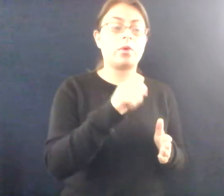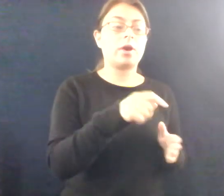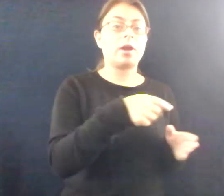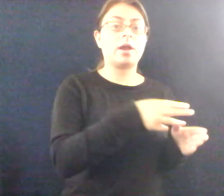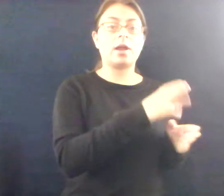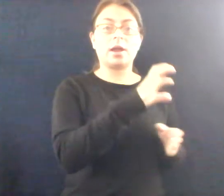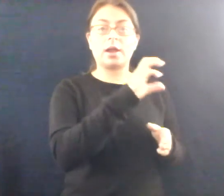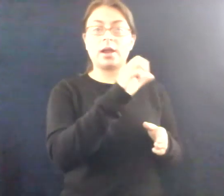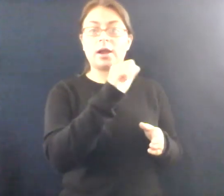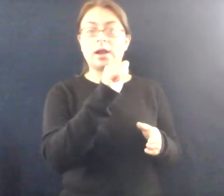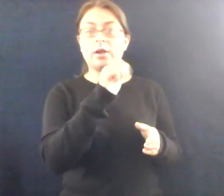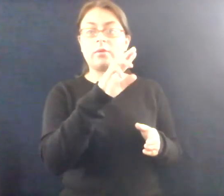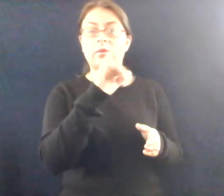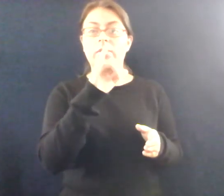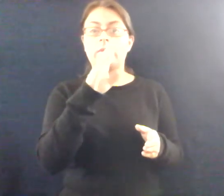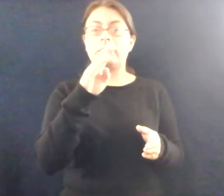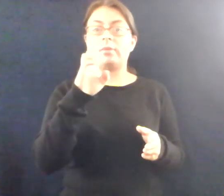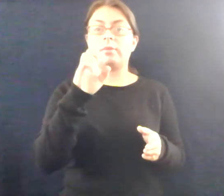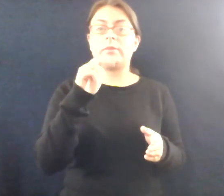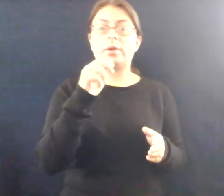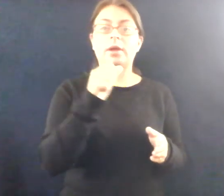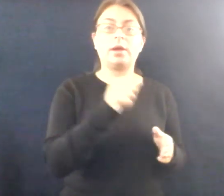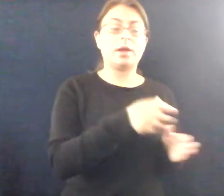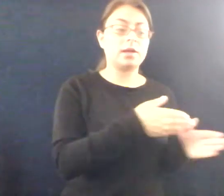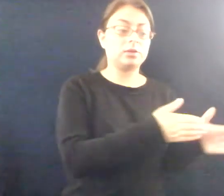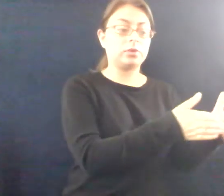east coast of Panama in Central America.